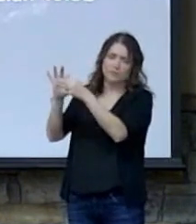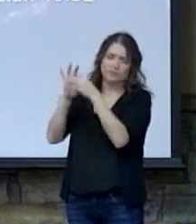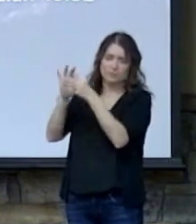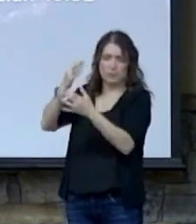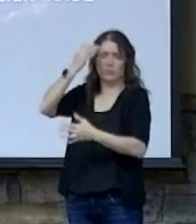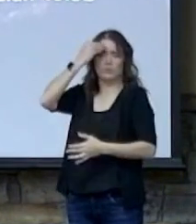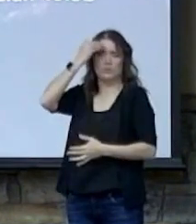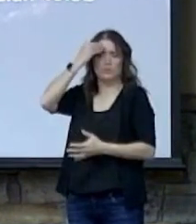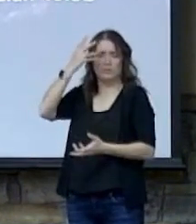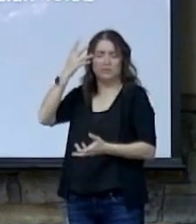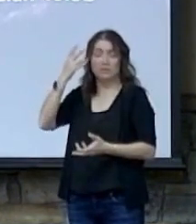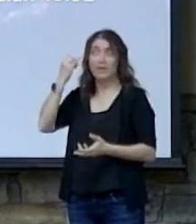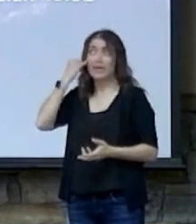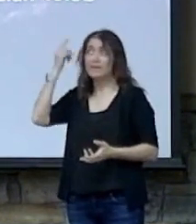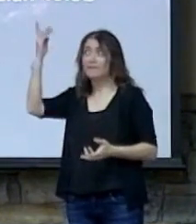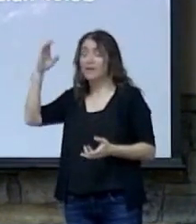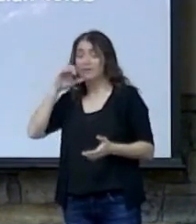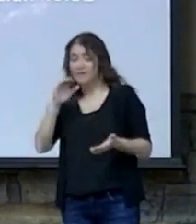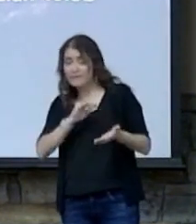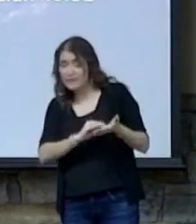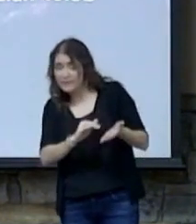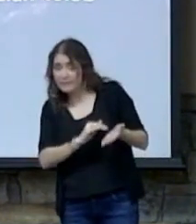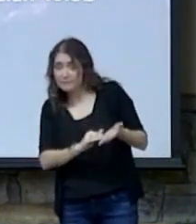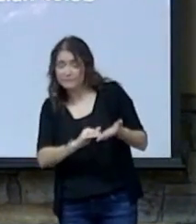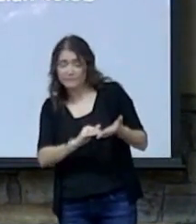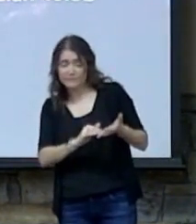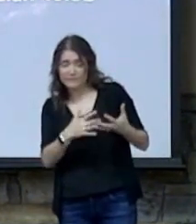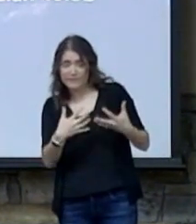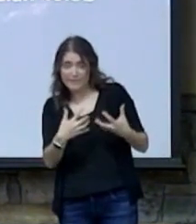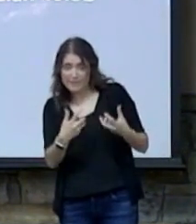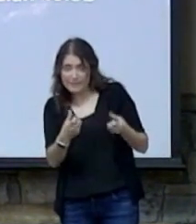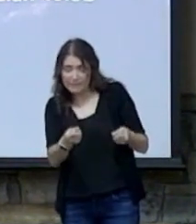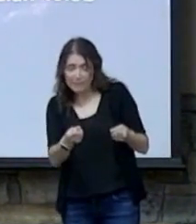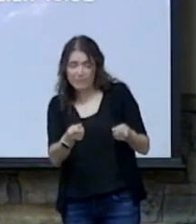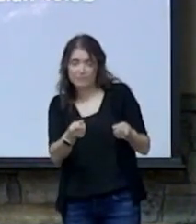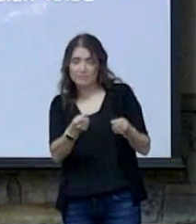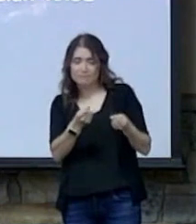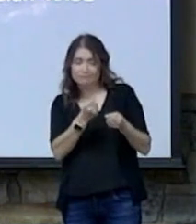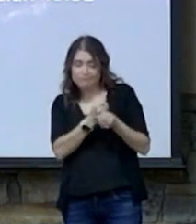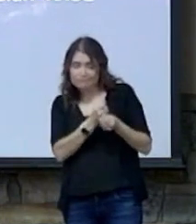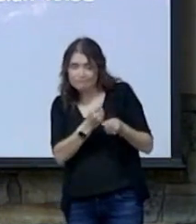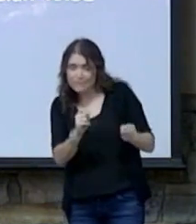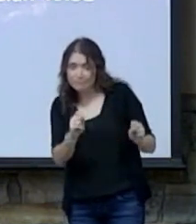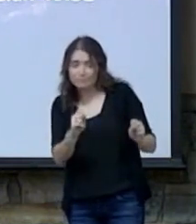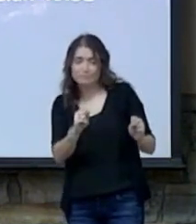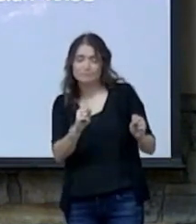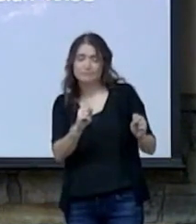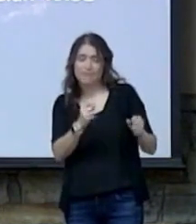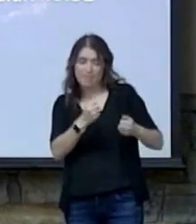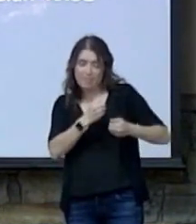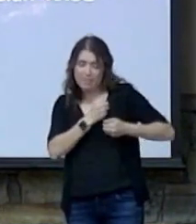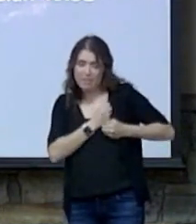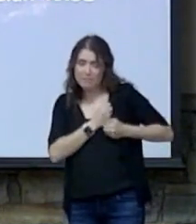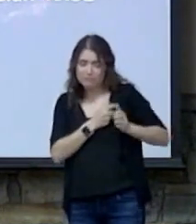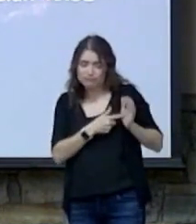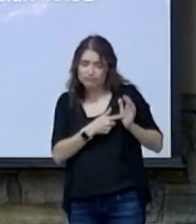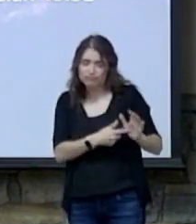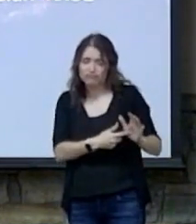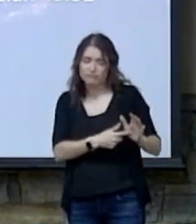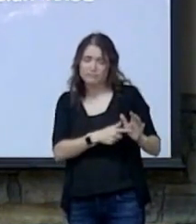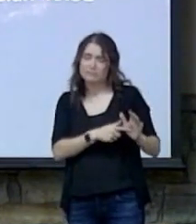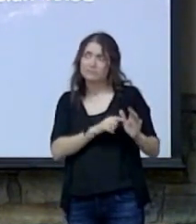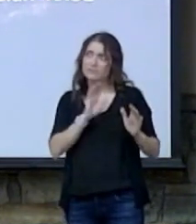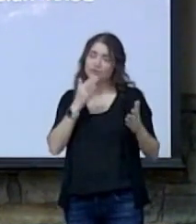God's forgiveness, His healing, His redemption, His love, His